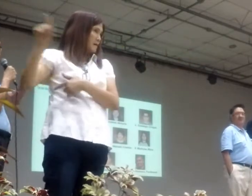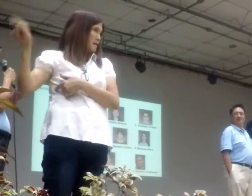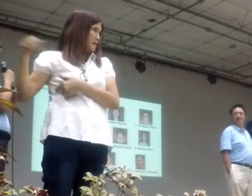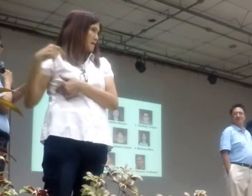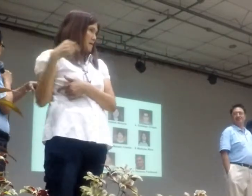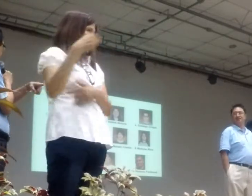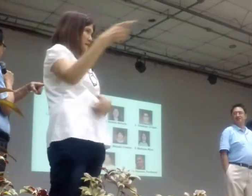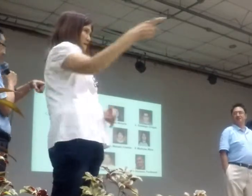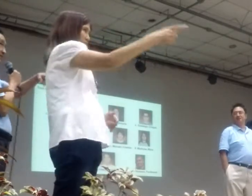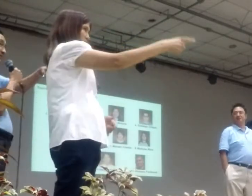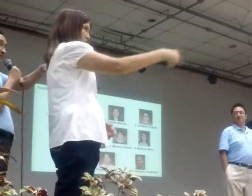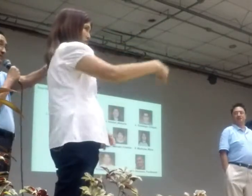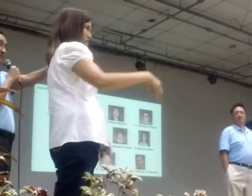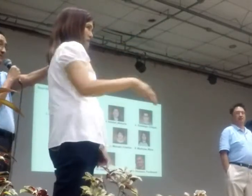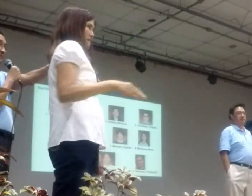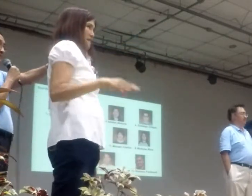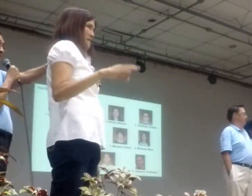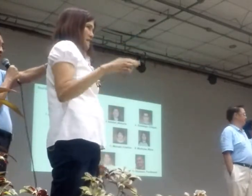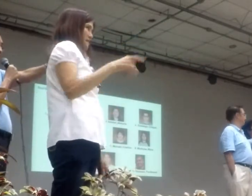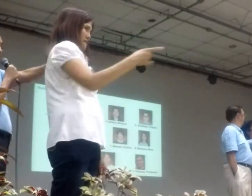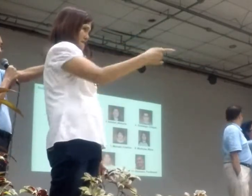Ito si Ferdinand. Ito.